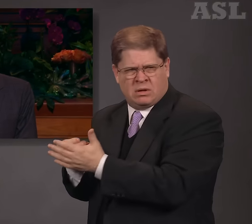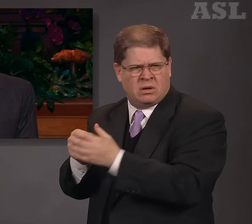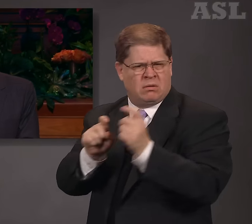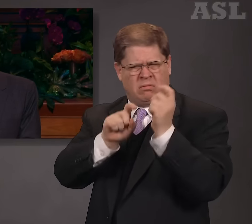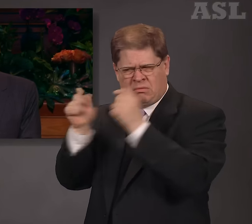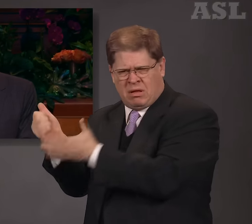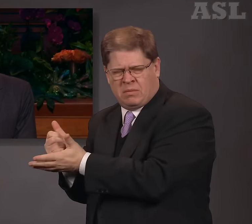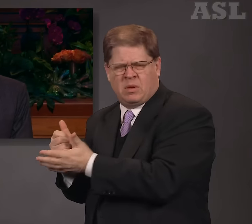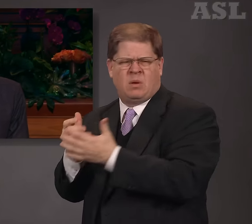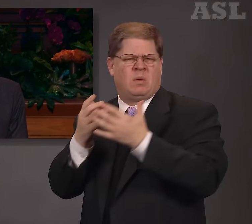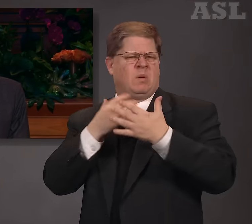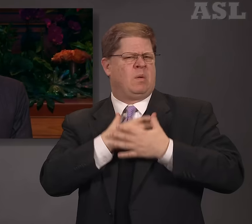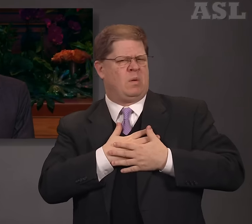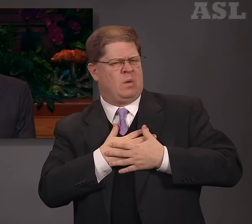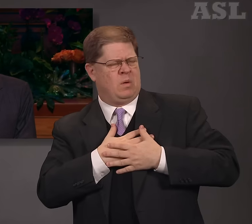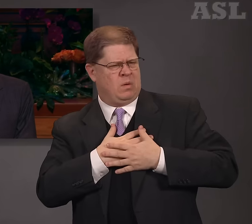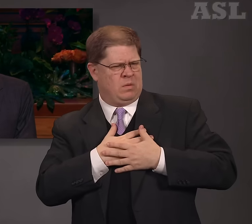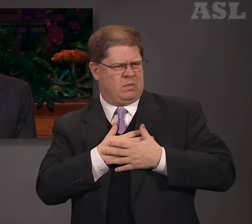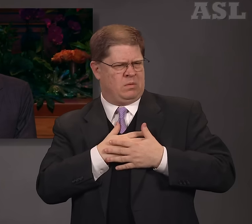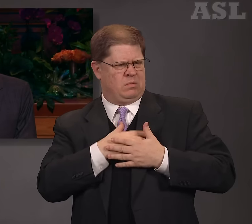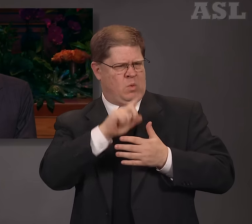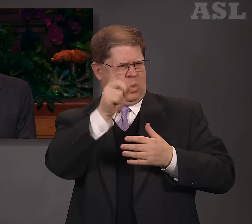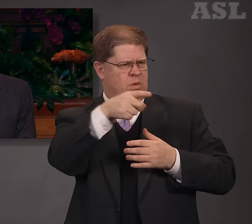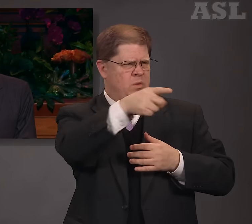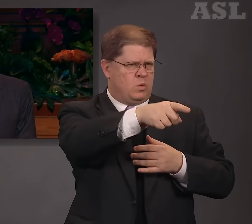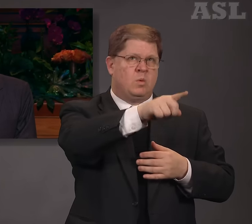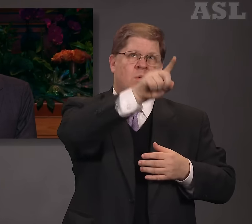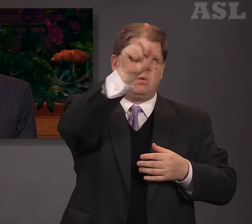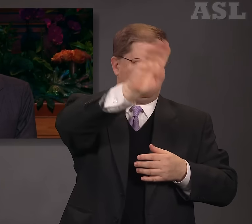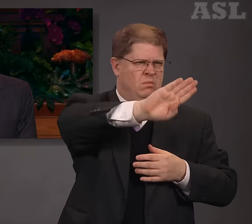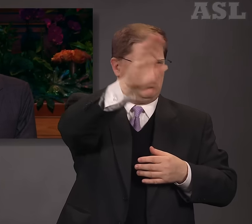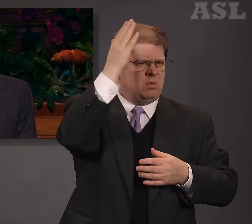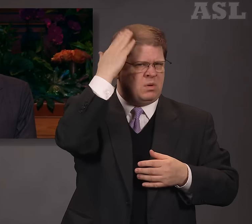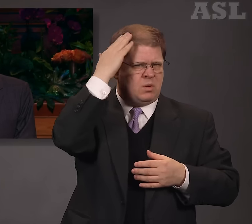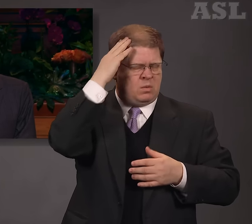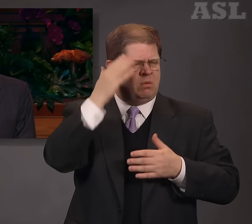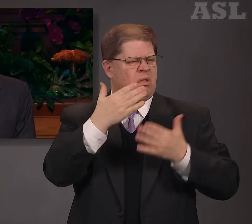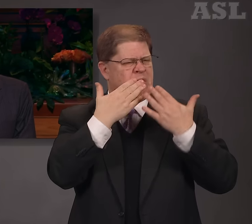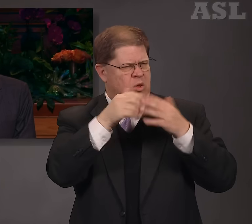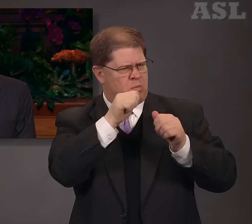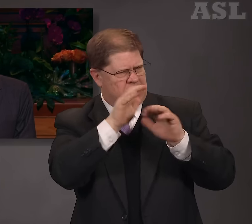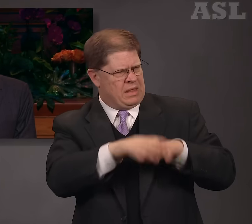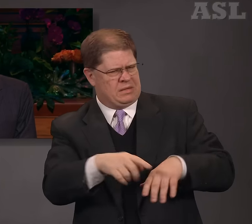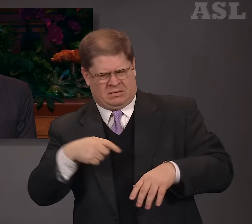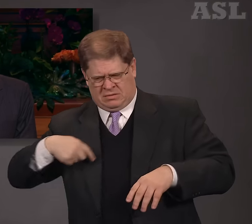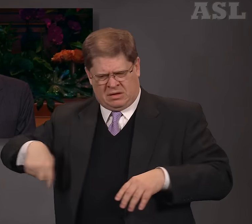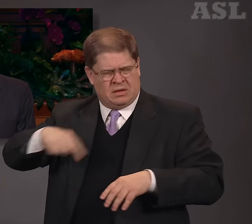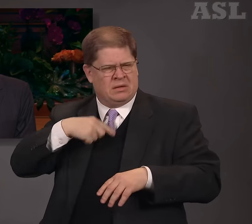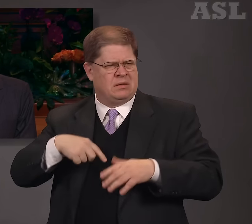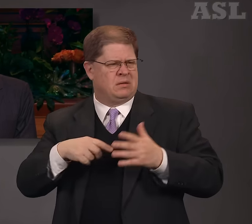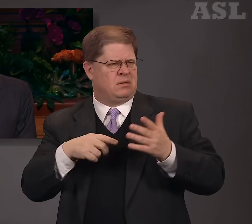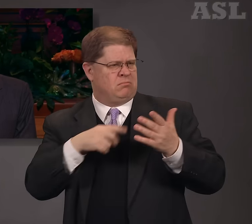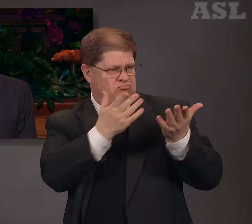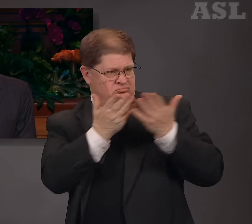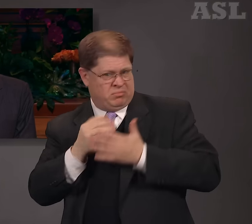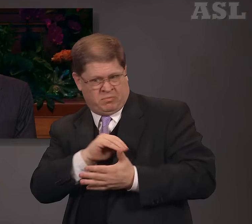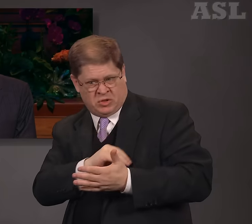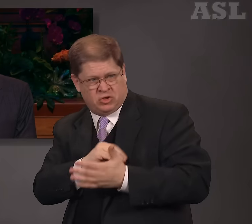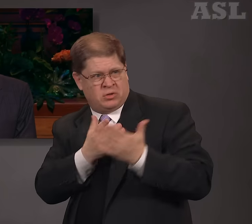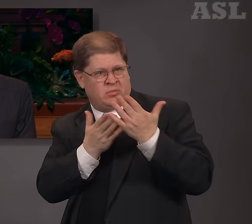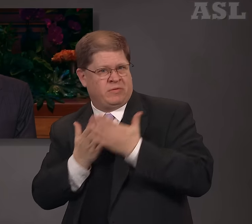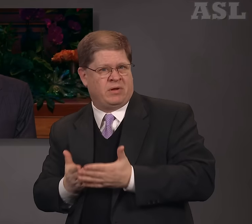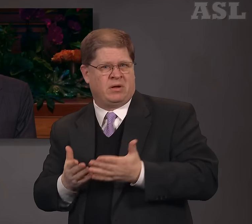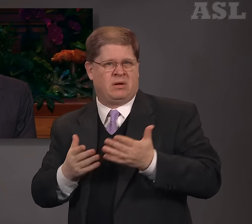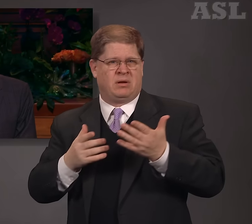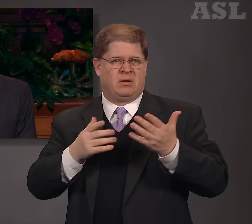for the people that only you and he will ever know about. Thank you for blessing us in so many ways, for the missionaries you